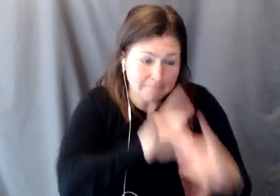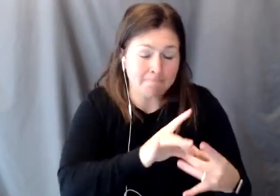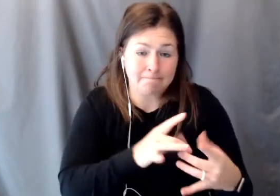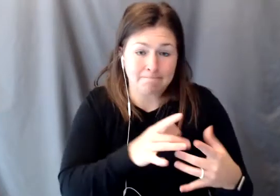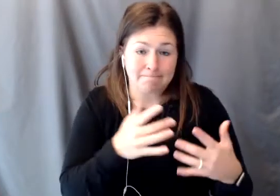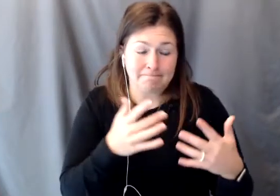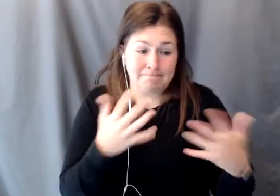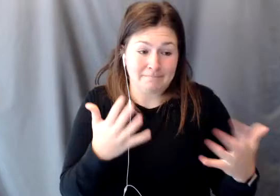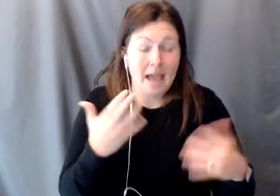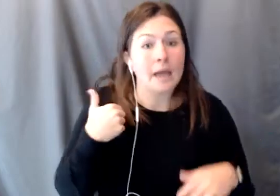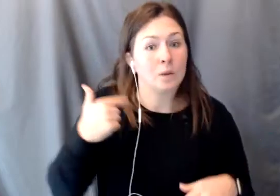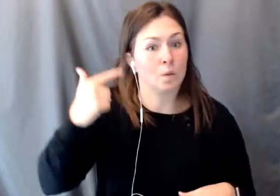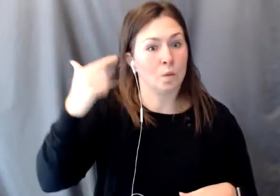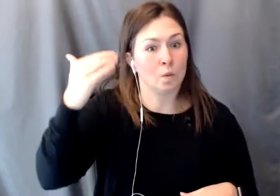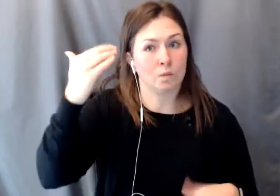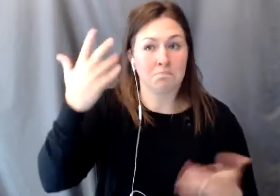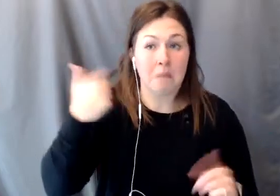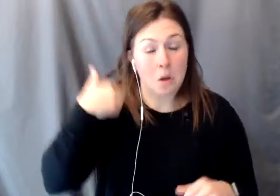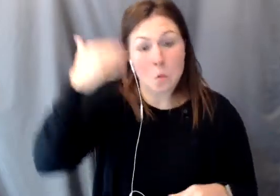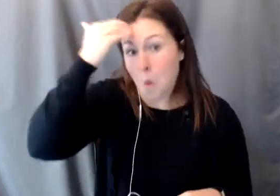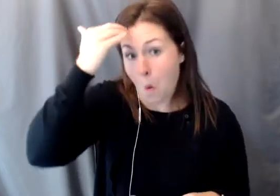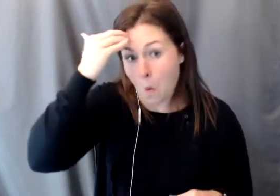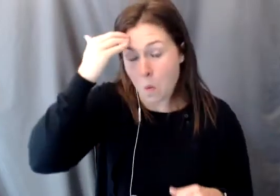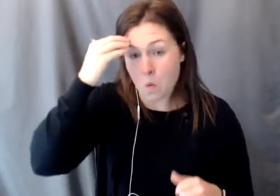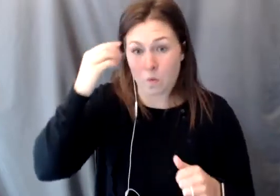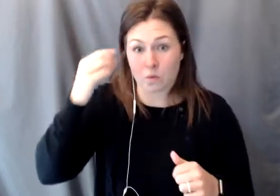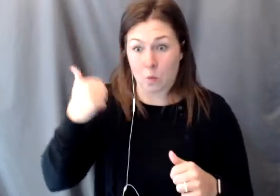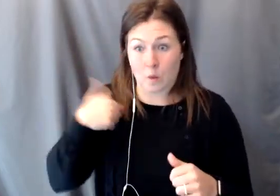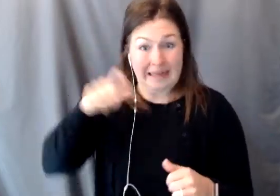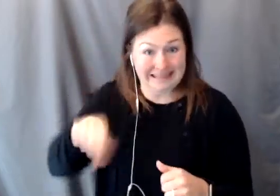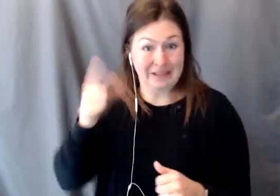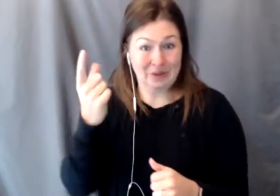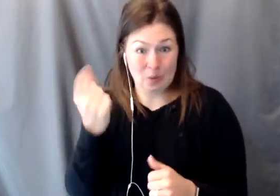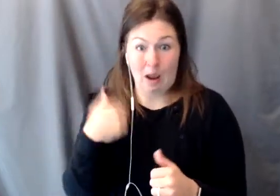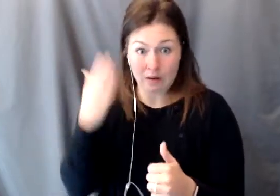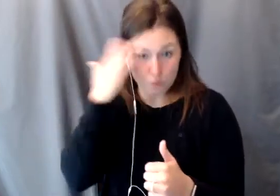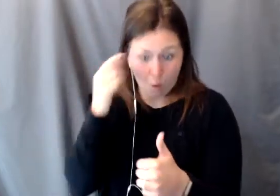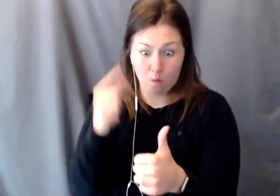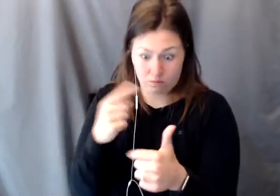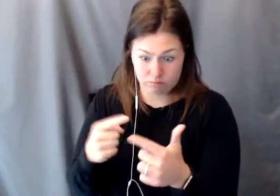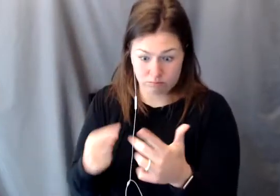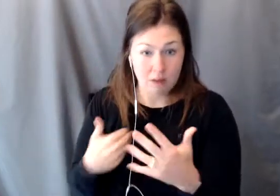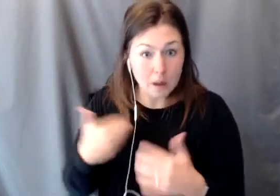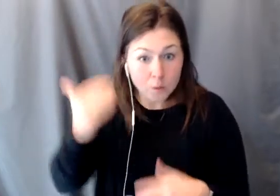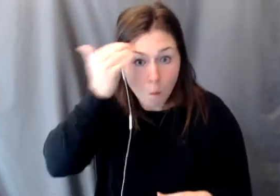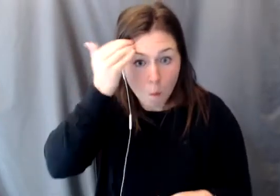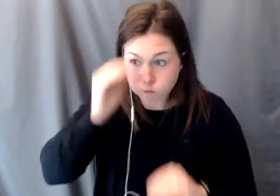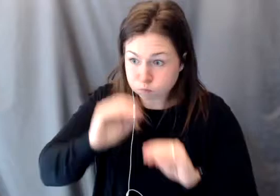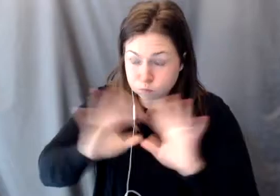I know all the things that I need to do, I know it in my head. You know, that disease of